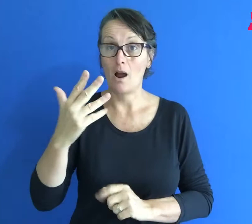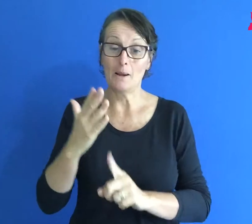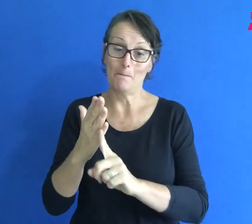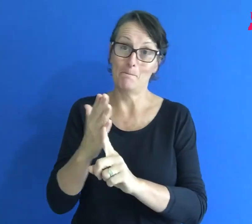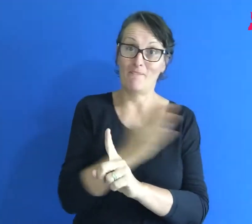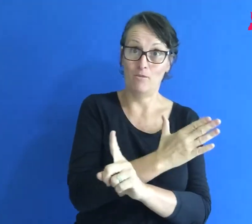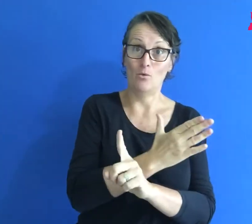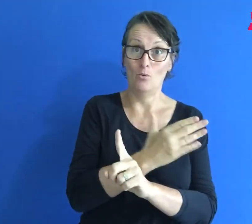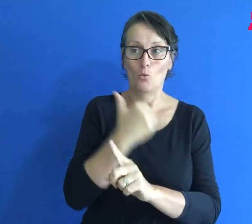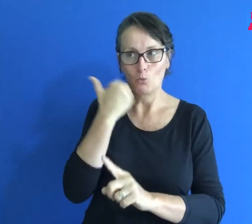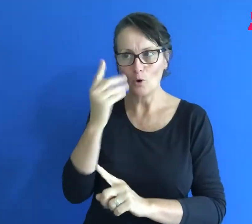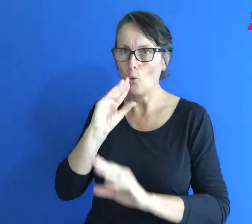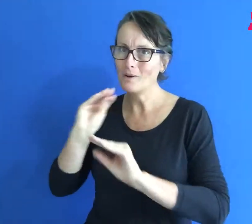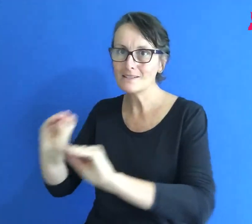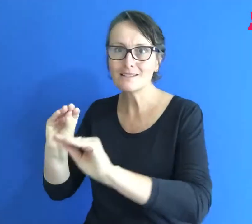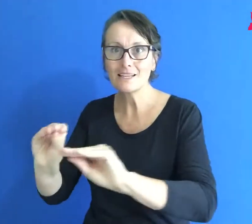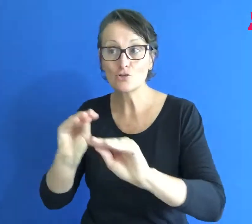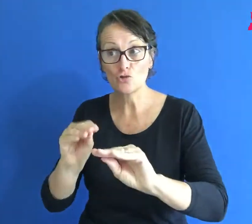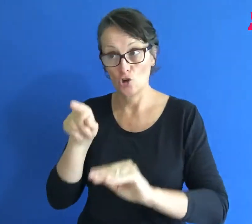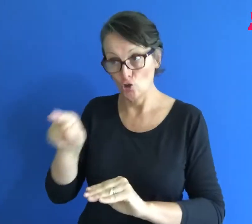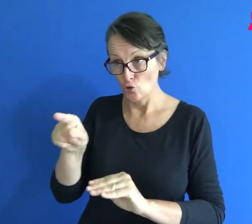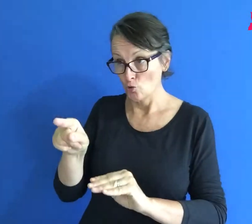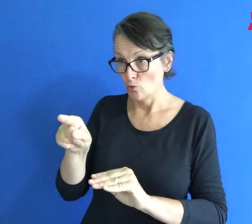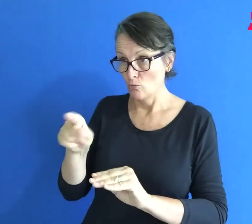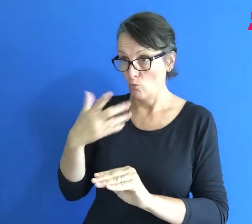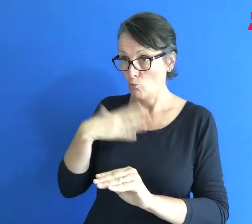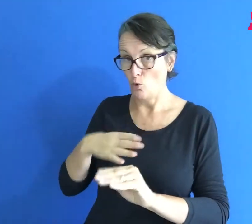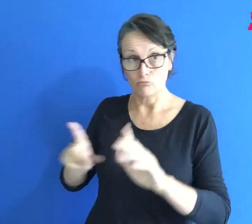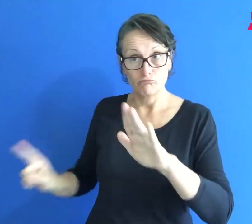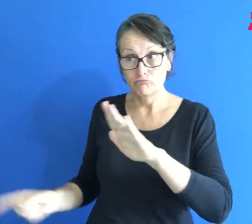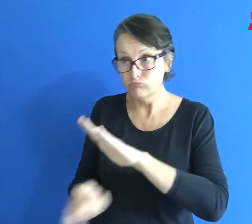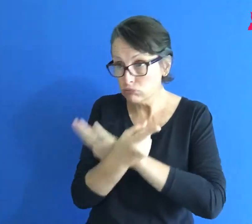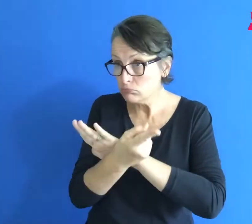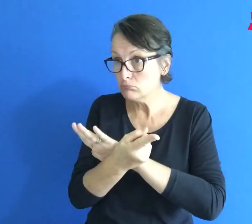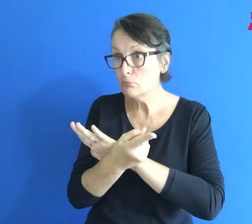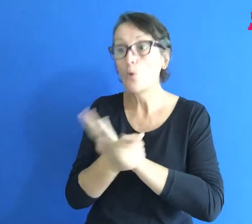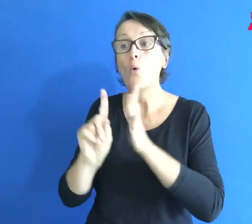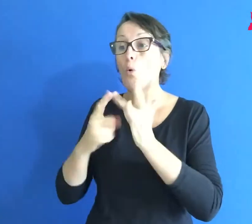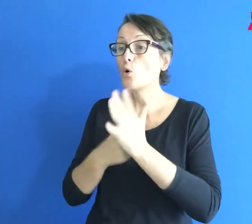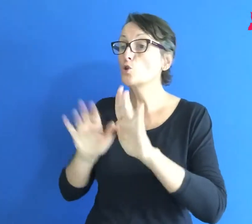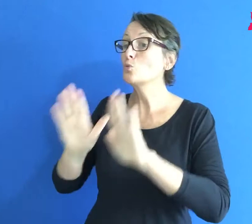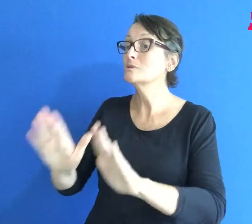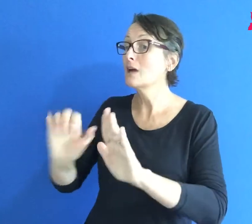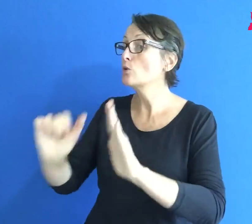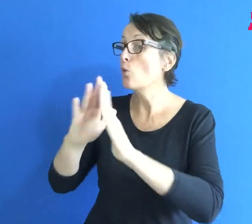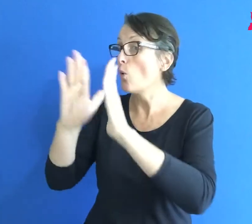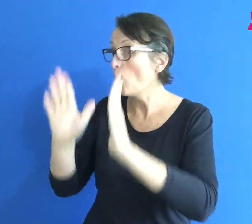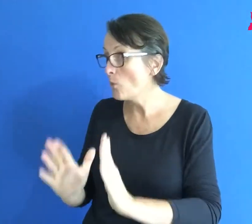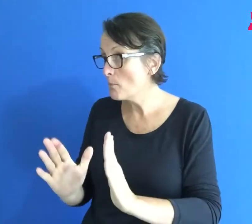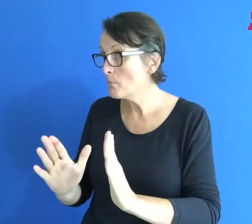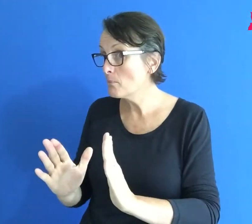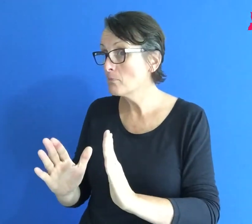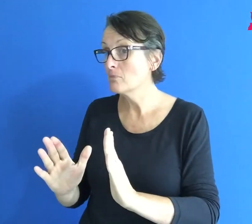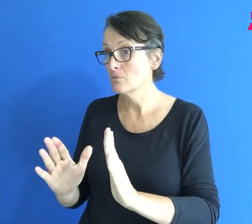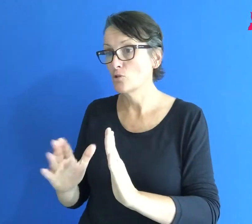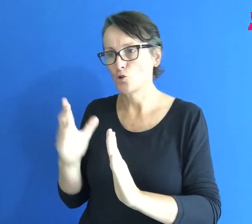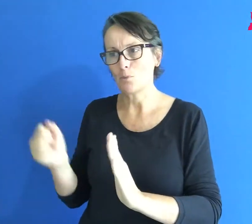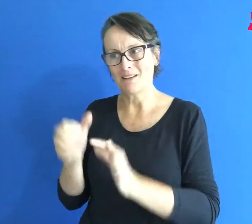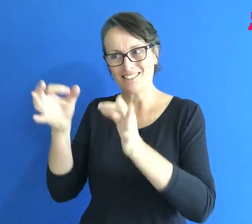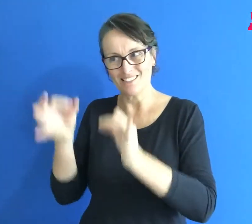out of CFA were based around the stay or go. And if you were going to choose to do one of those, it was about preparing yourself for those two options. If you were